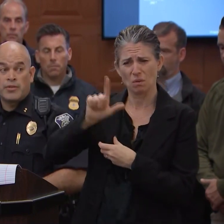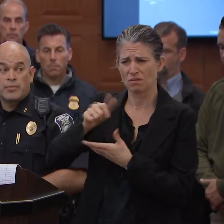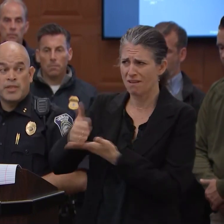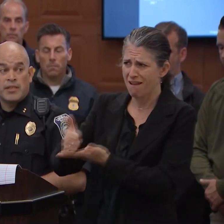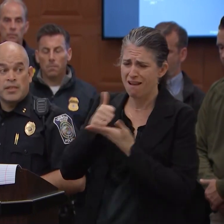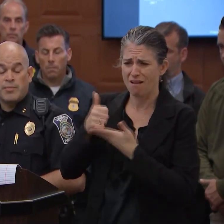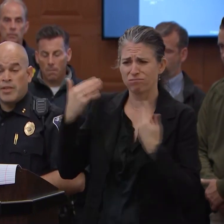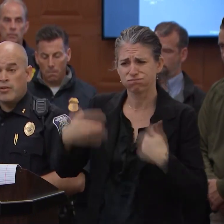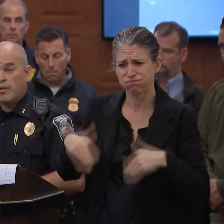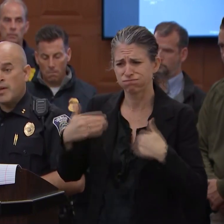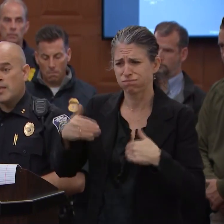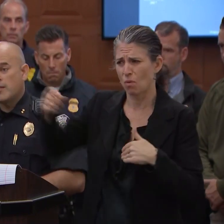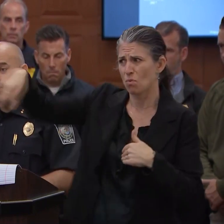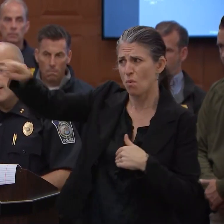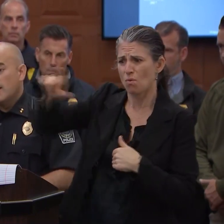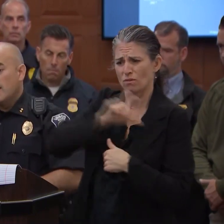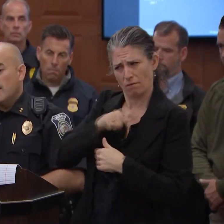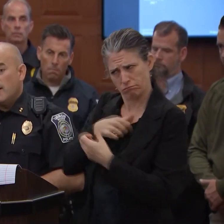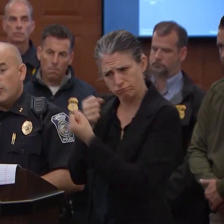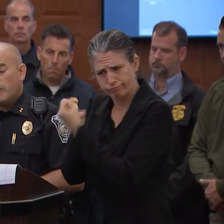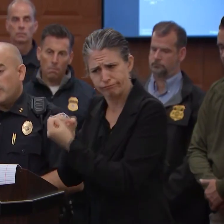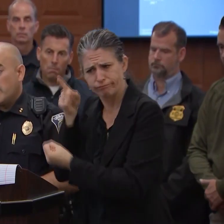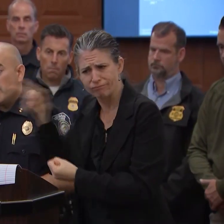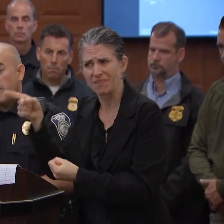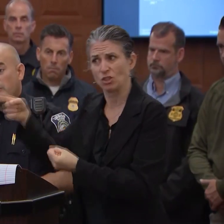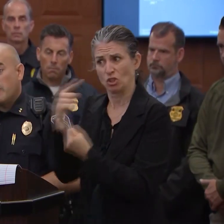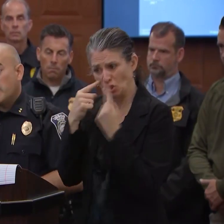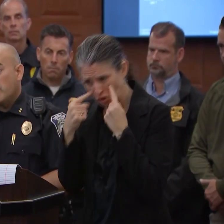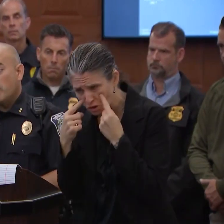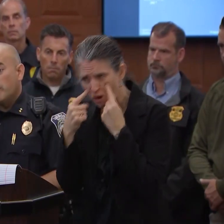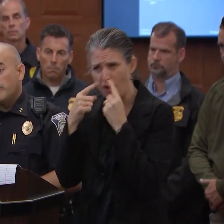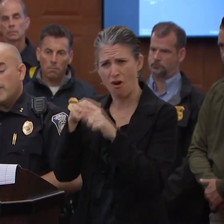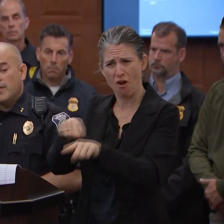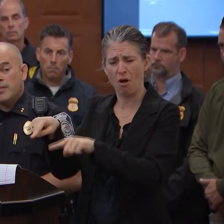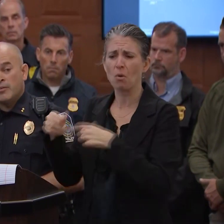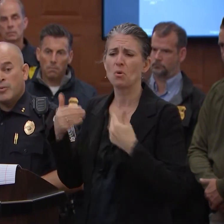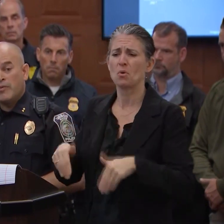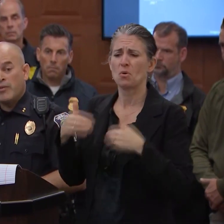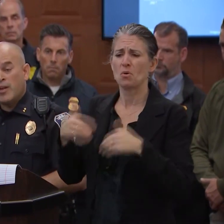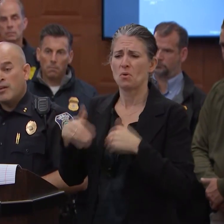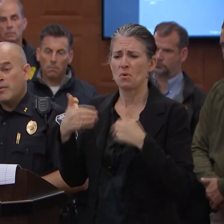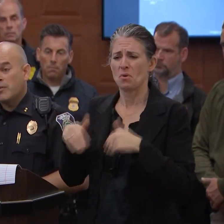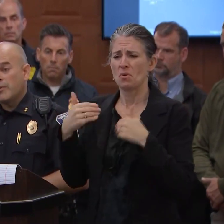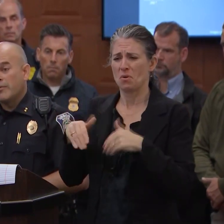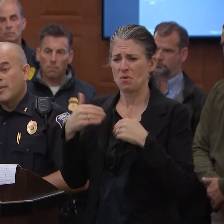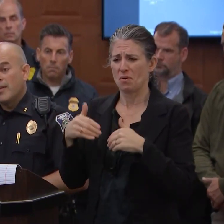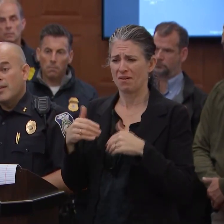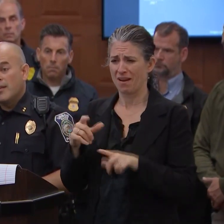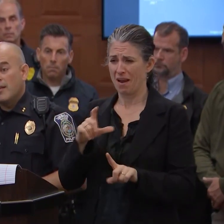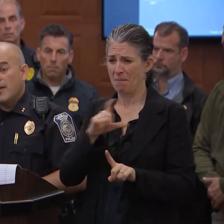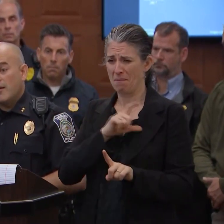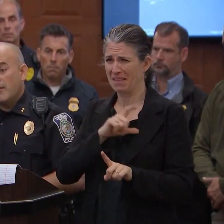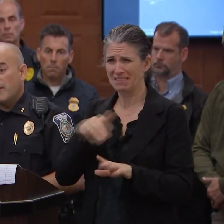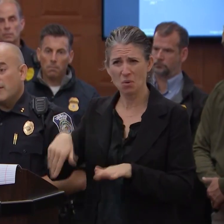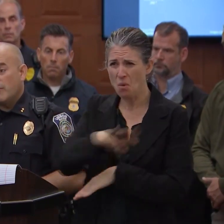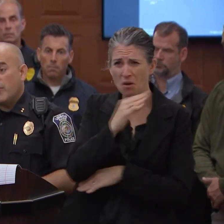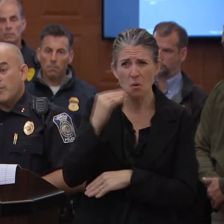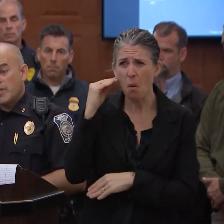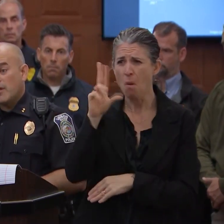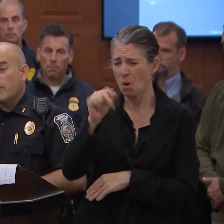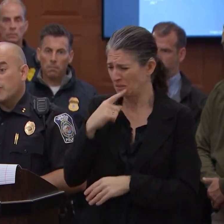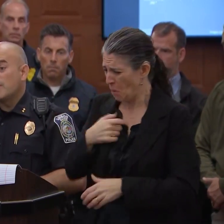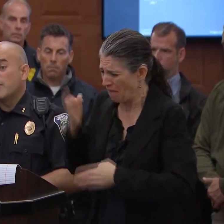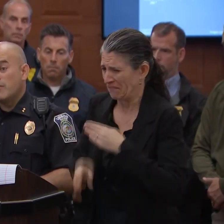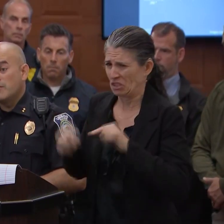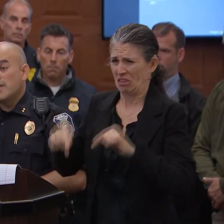those officers some assistance, but as you can imagine, nobody on my department wanted to go home until we found that individual. And I pretty